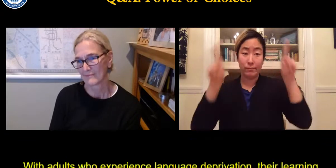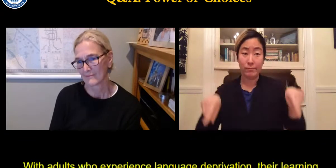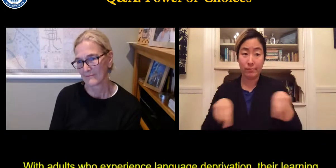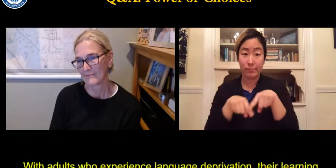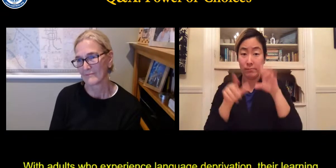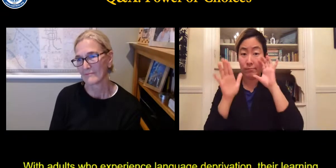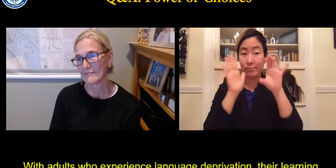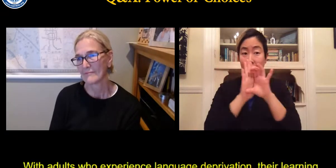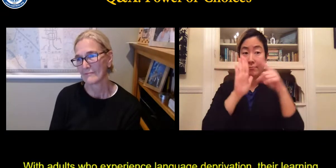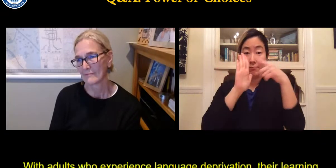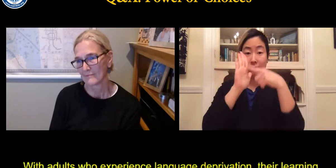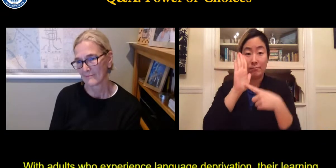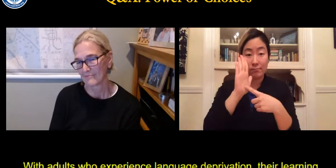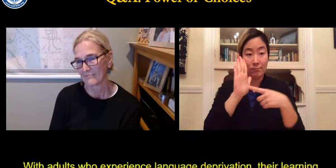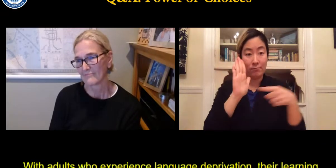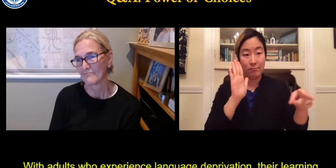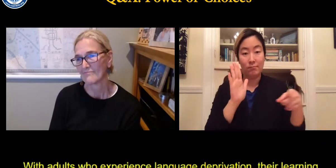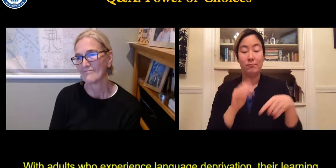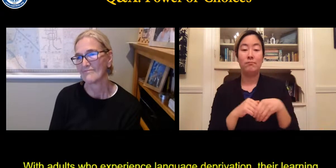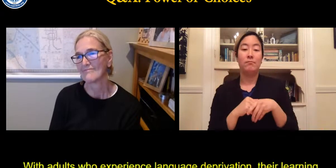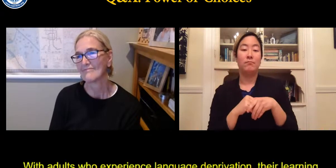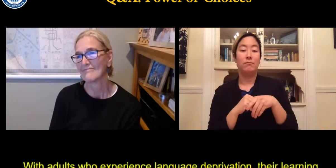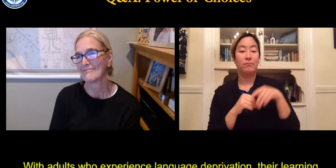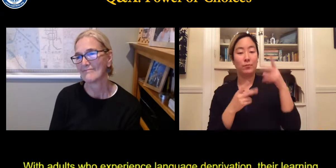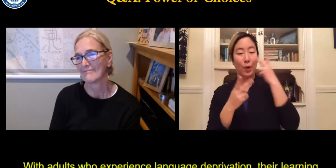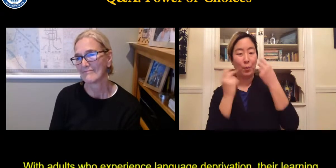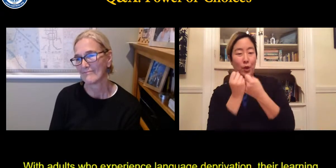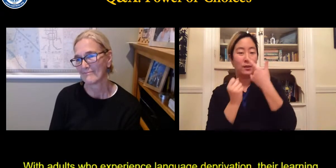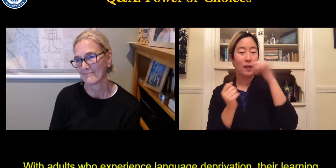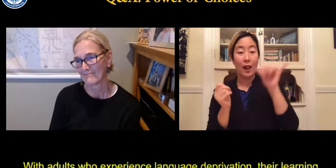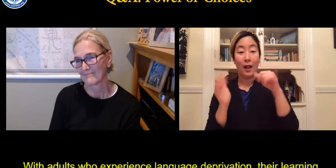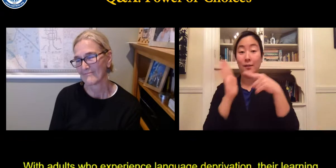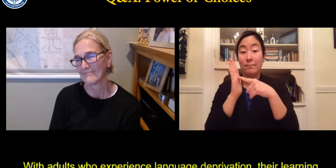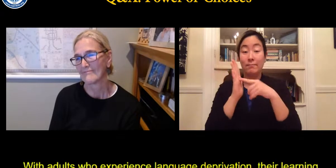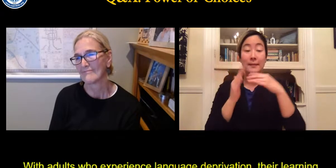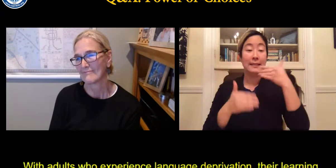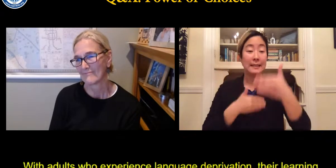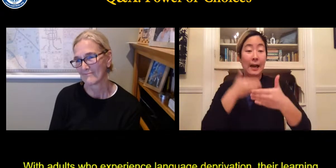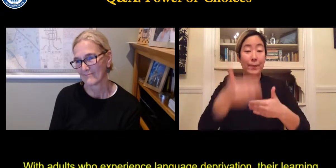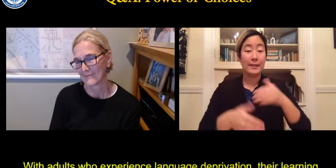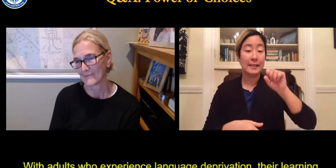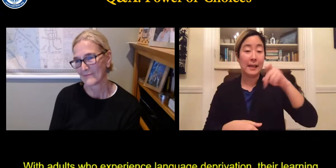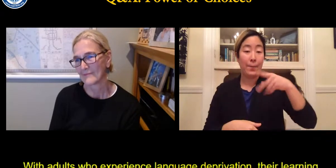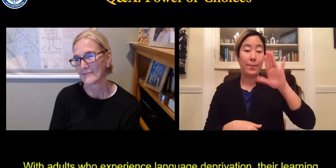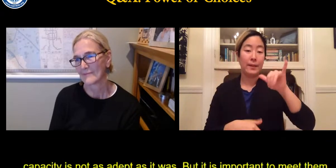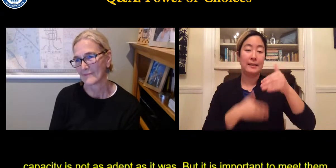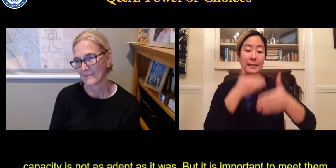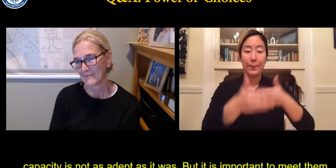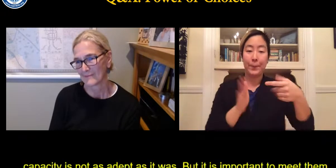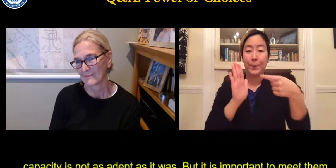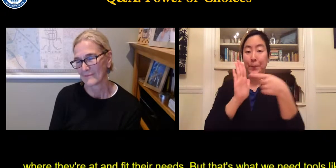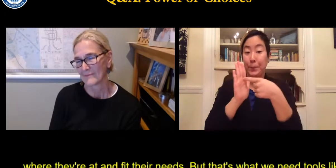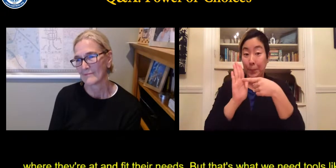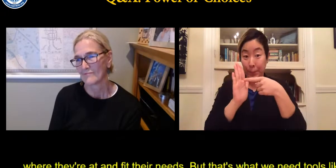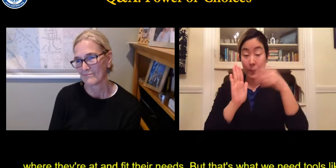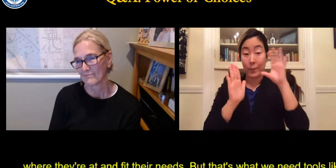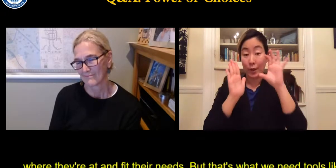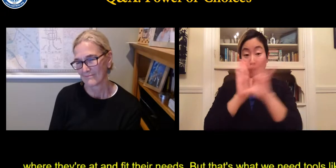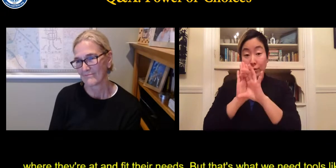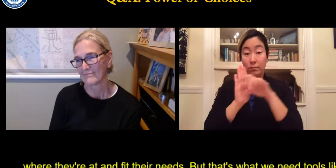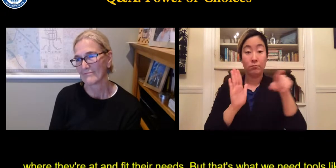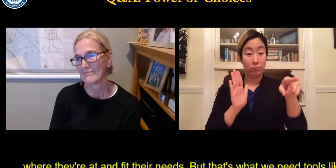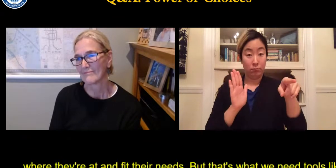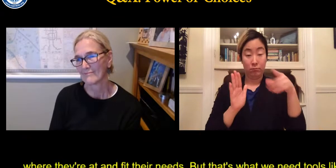expressive therapy, where we can use that to interact with them. Or we can also use support boards, which are boards with images that talk